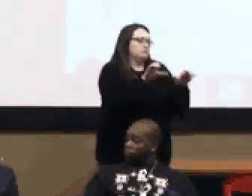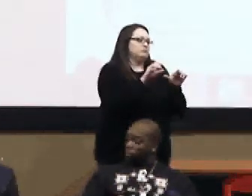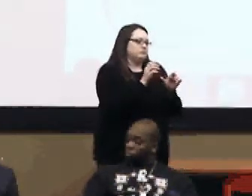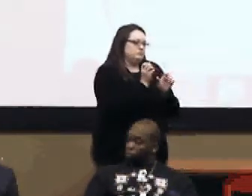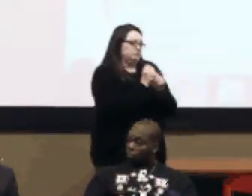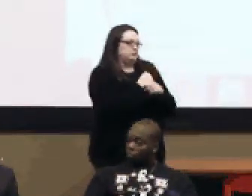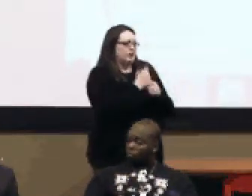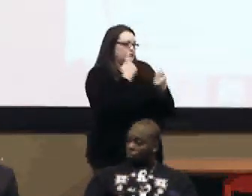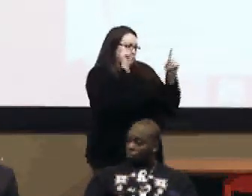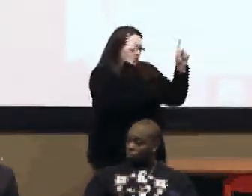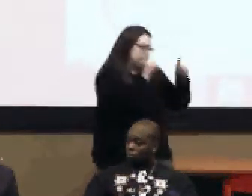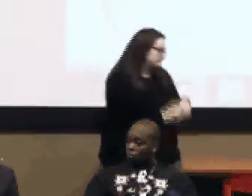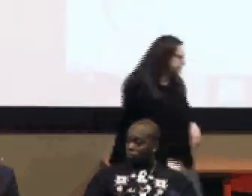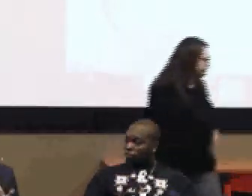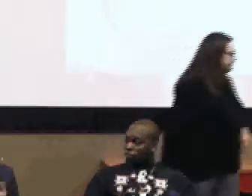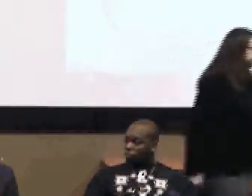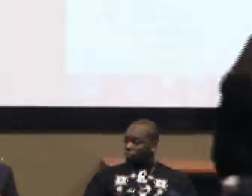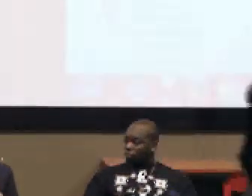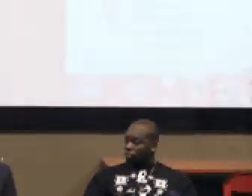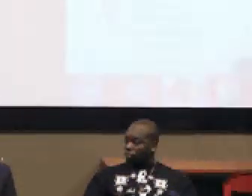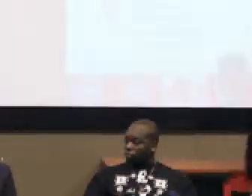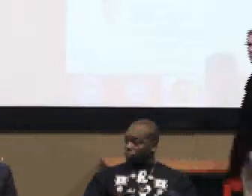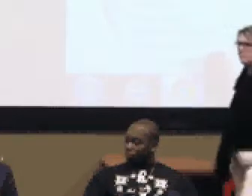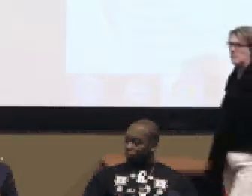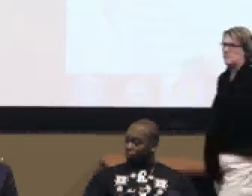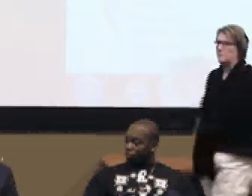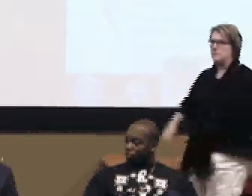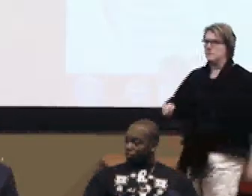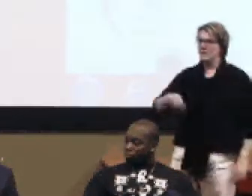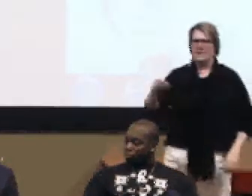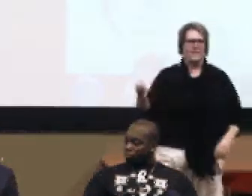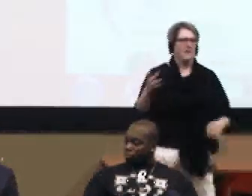think they filmed like Over an hour.